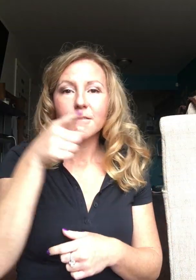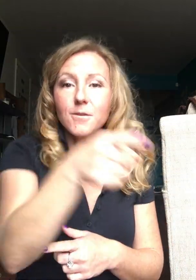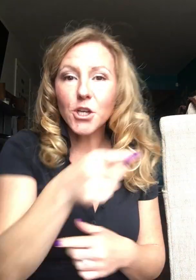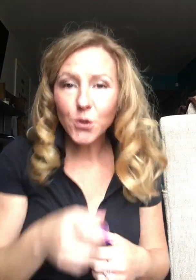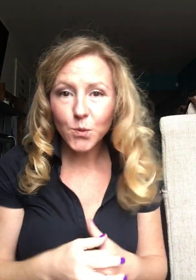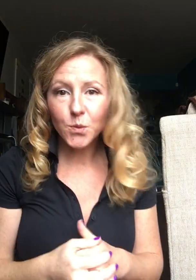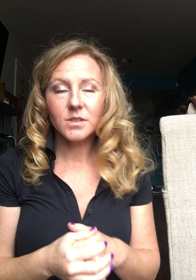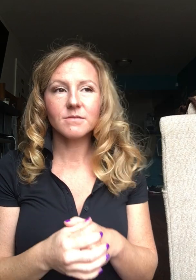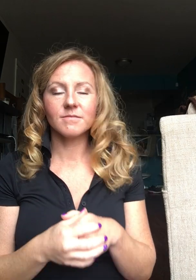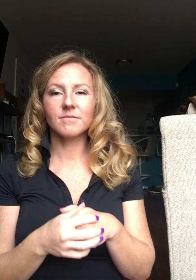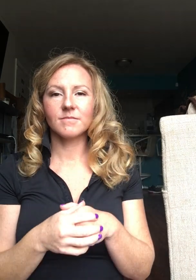for you.